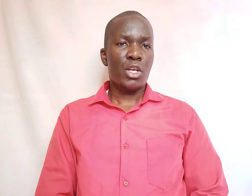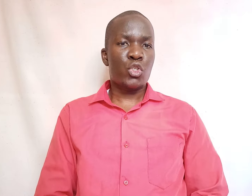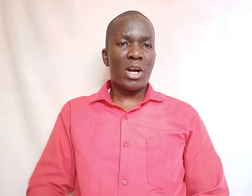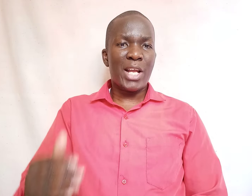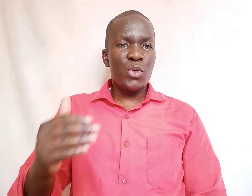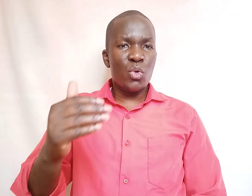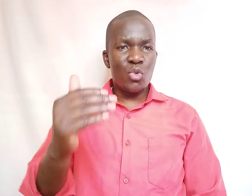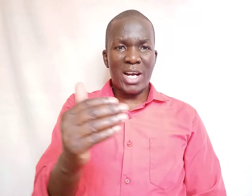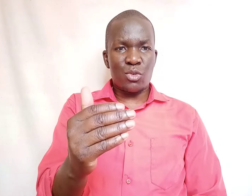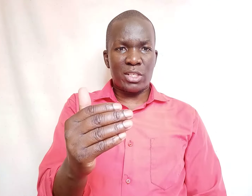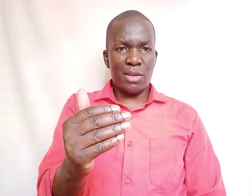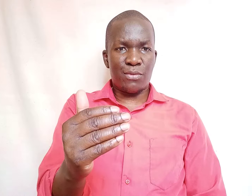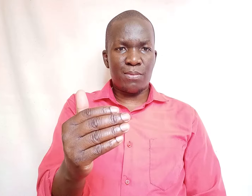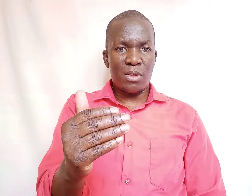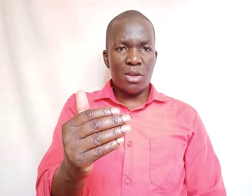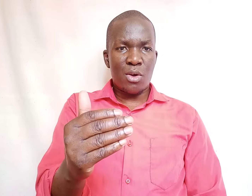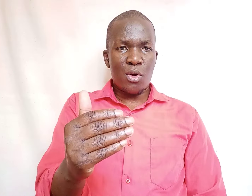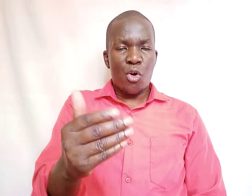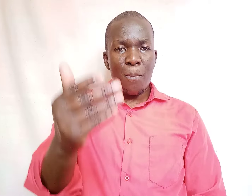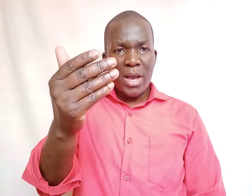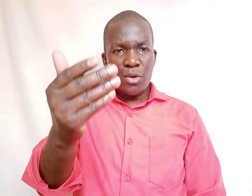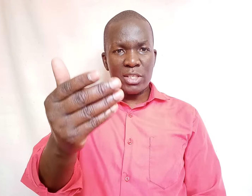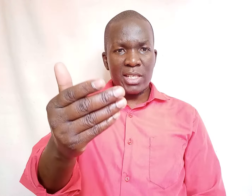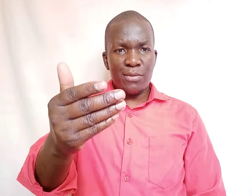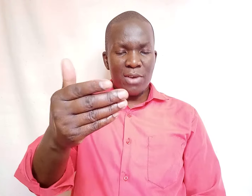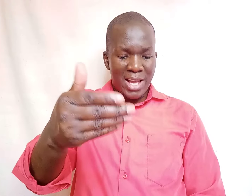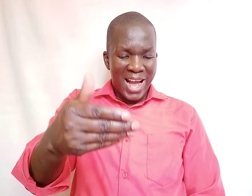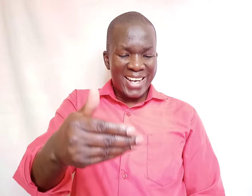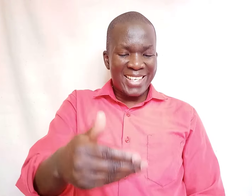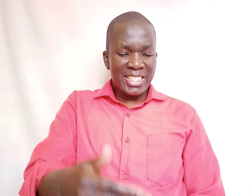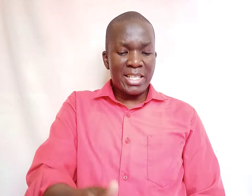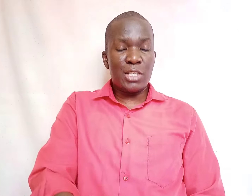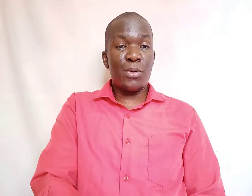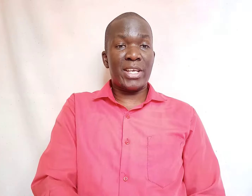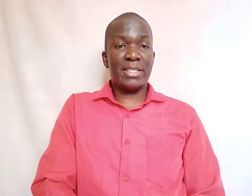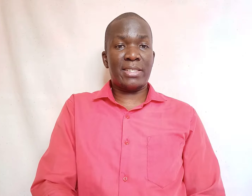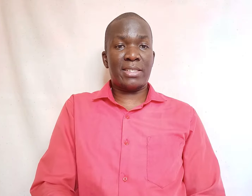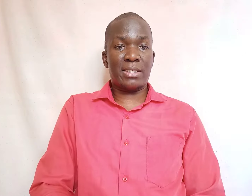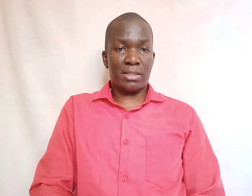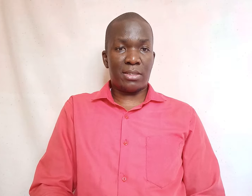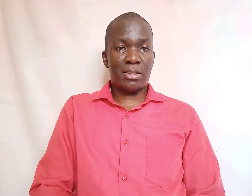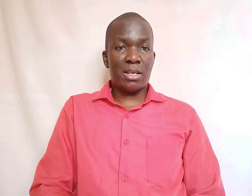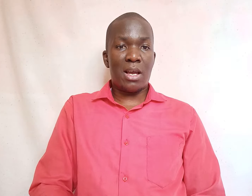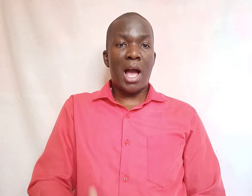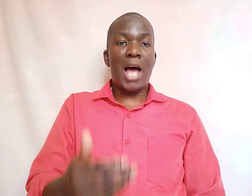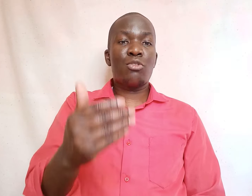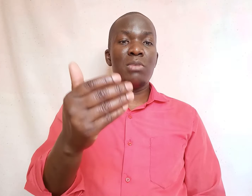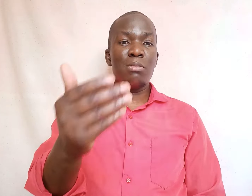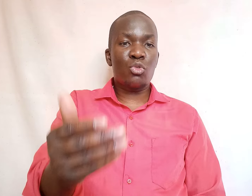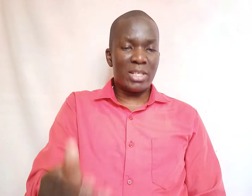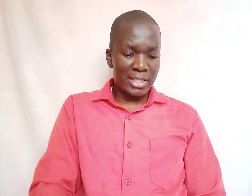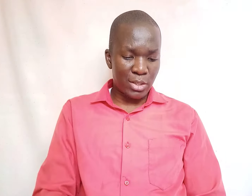So can you look at yourself, compare yourself against these points, and you'll be able to understand